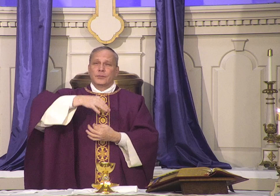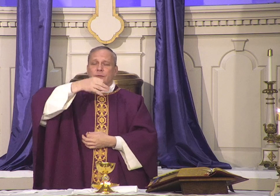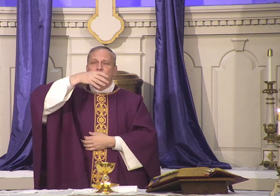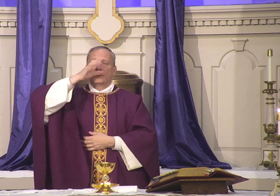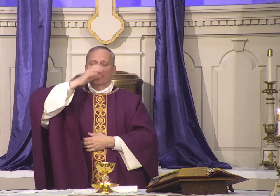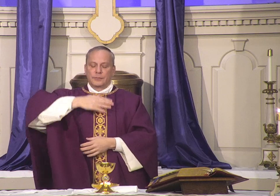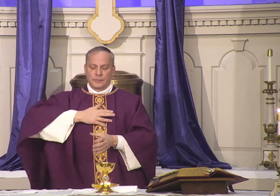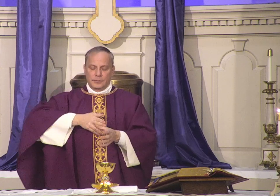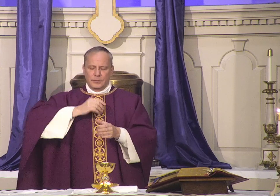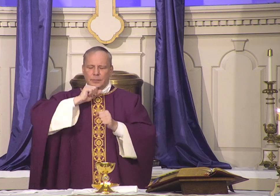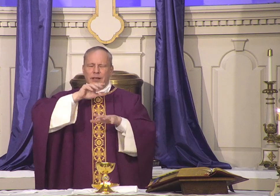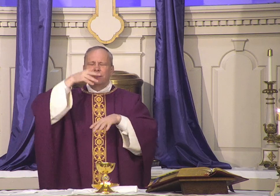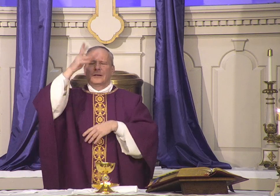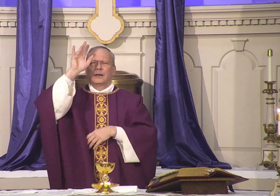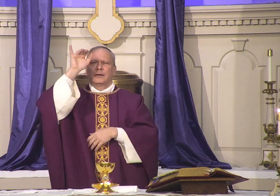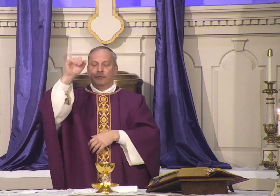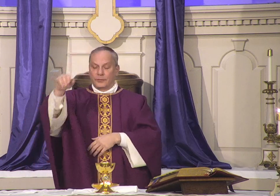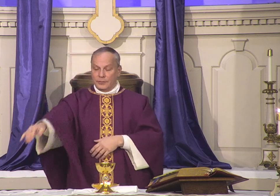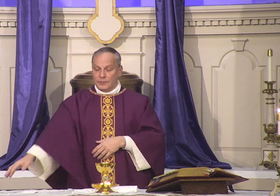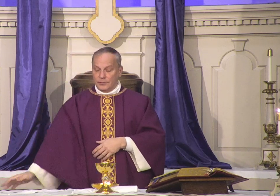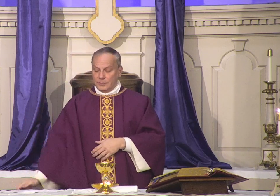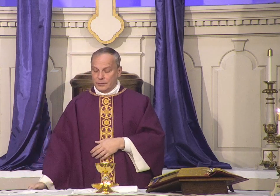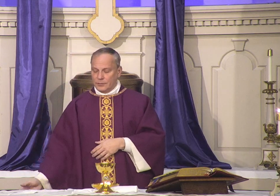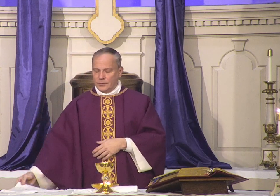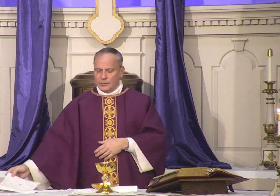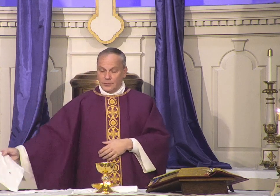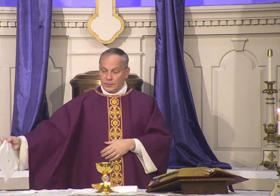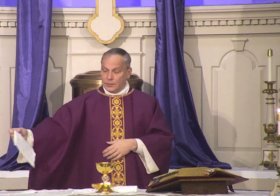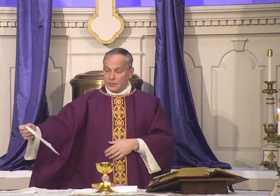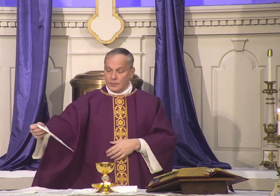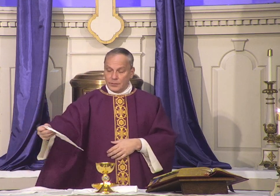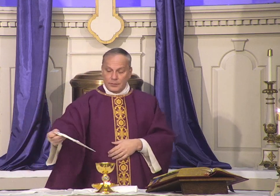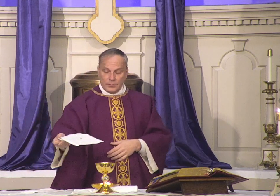drink. Blessed be God forever.